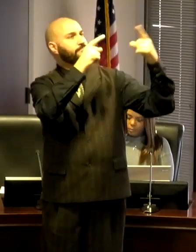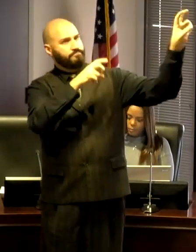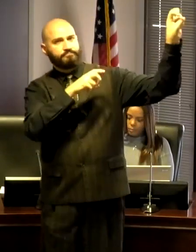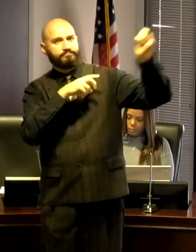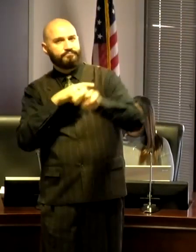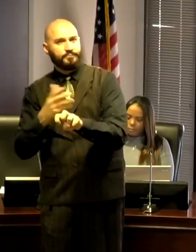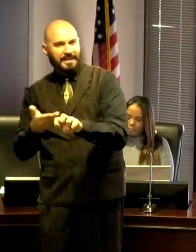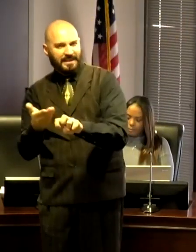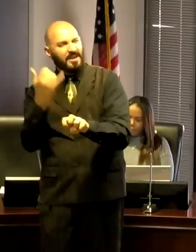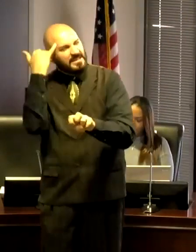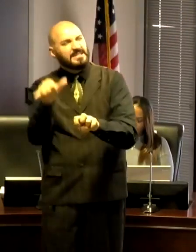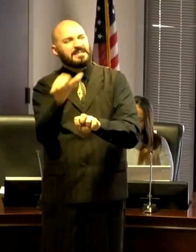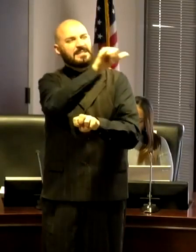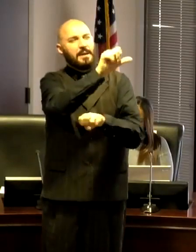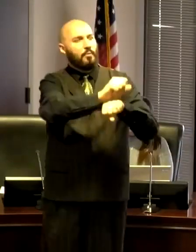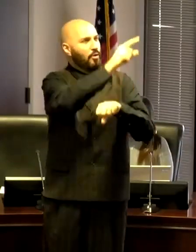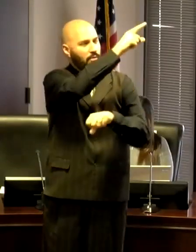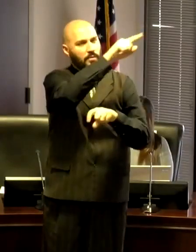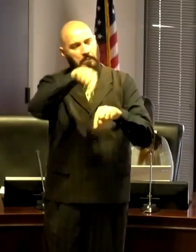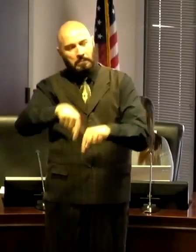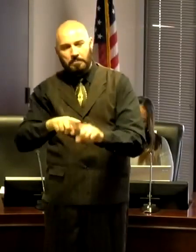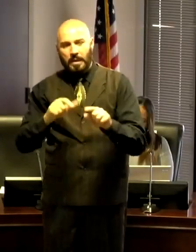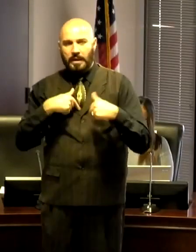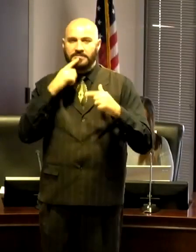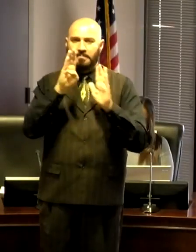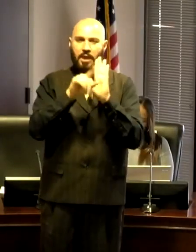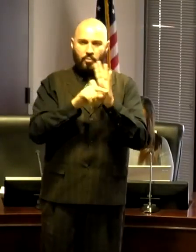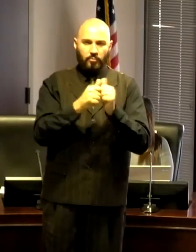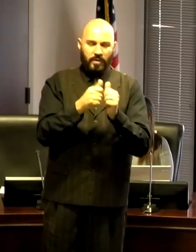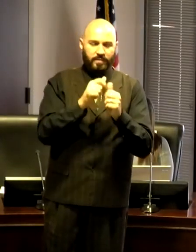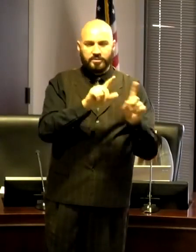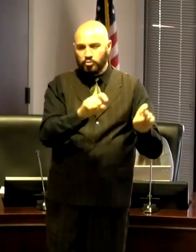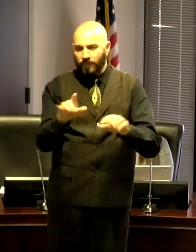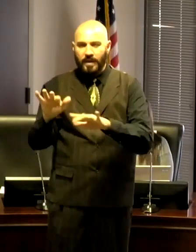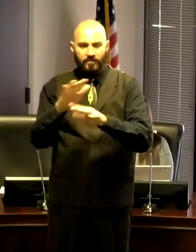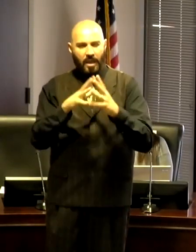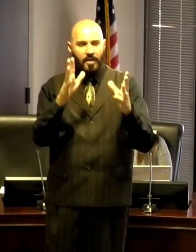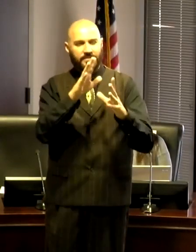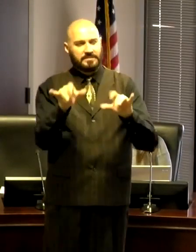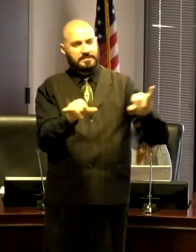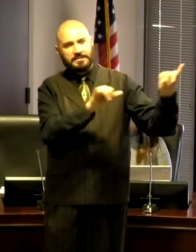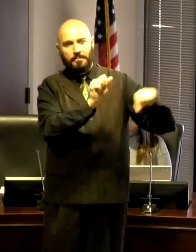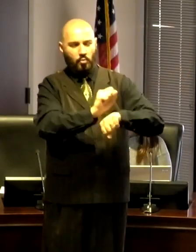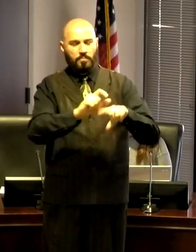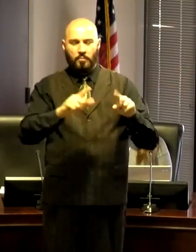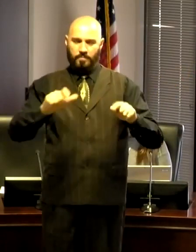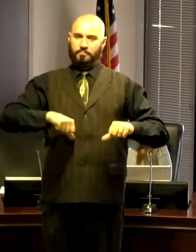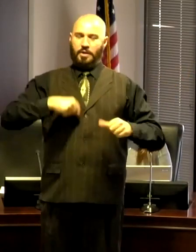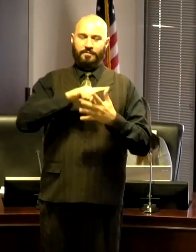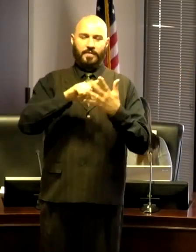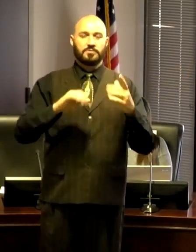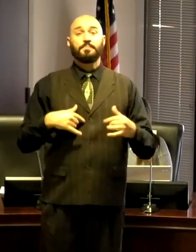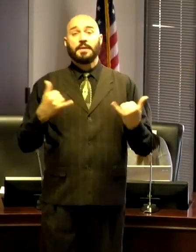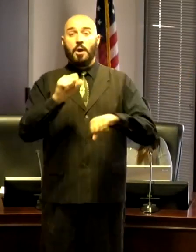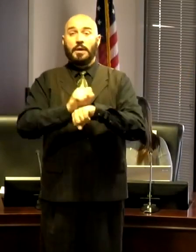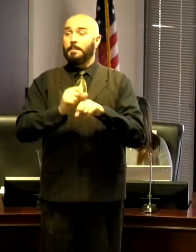has a lot of background in long-term care survey and quality work. So we're very excited about those announcements. A couple of employee milestones. I